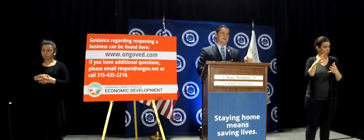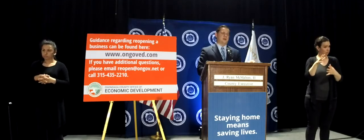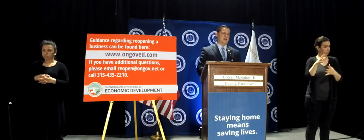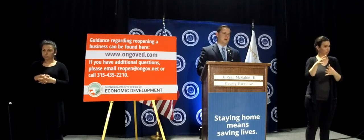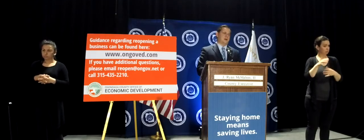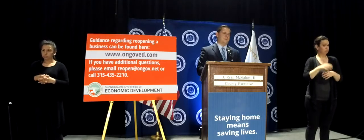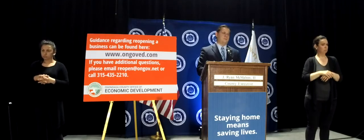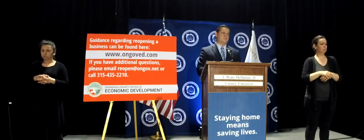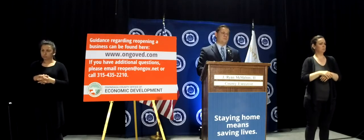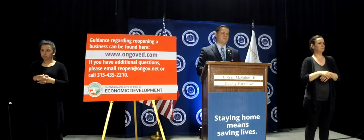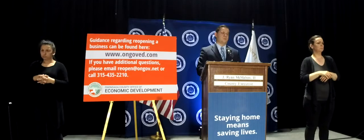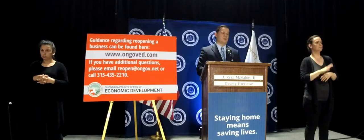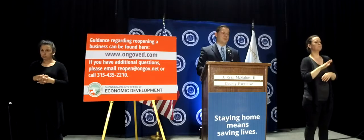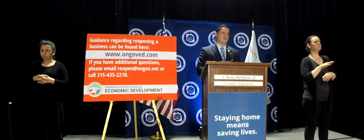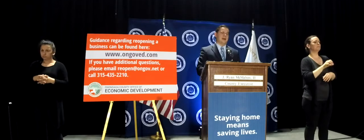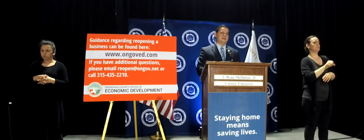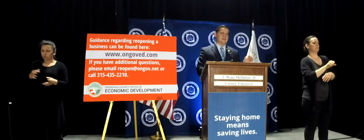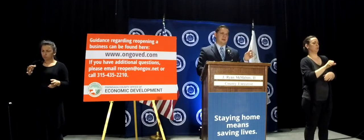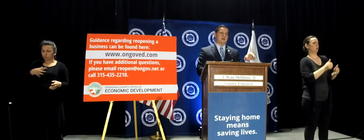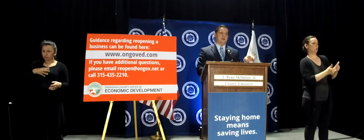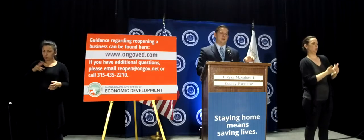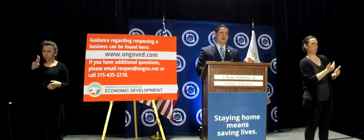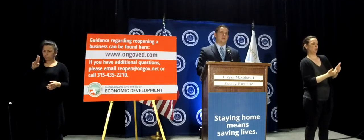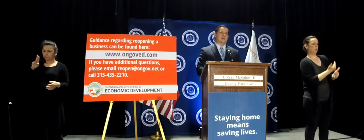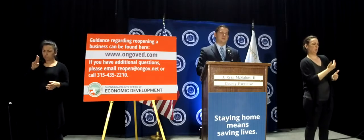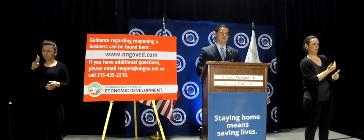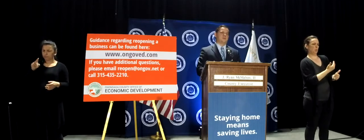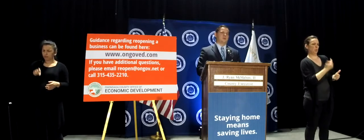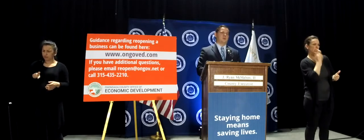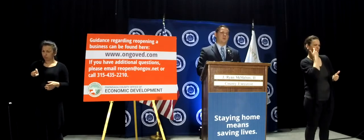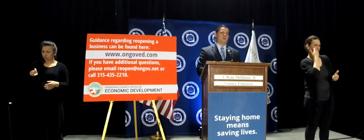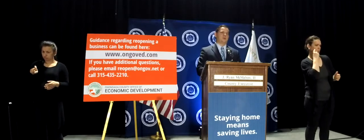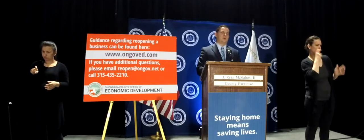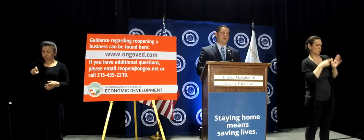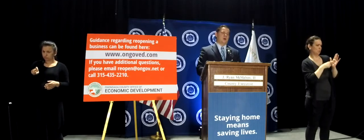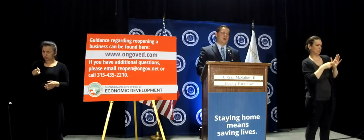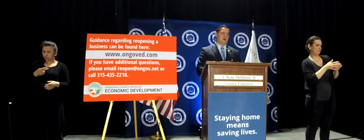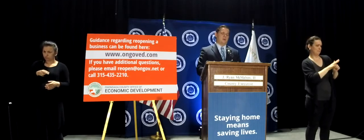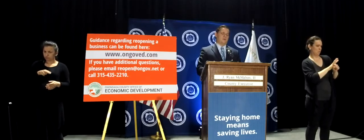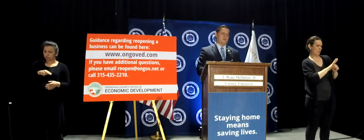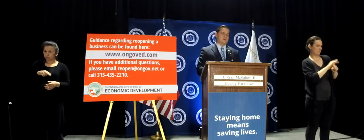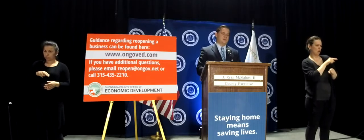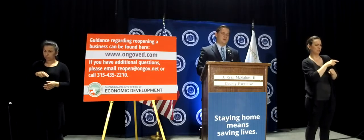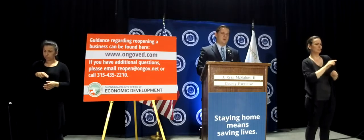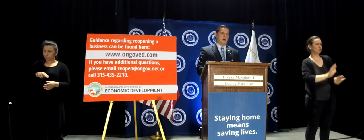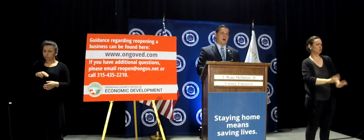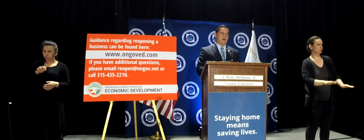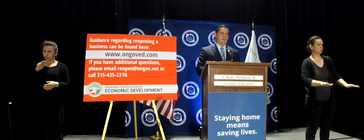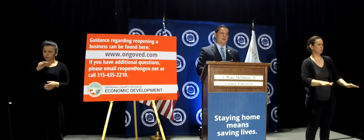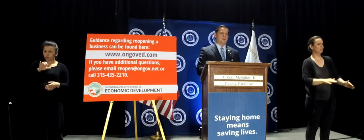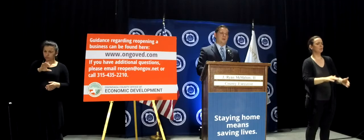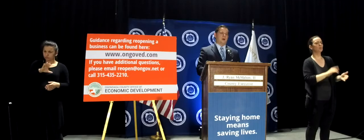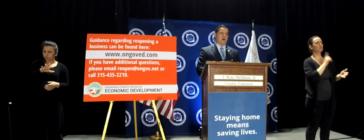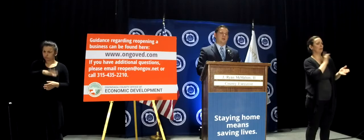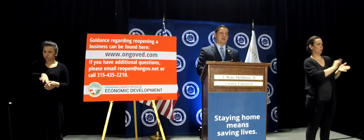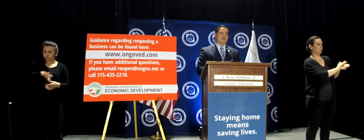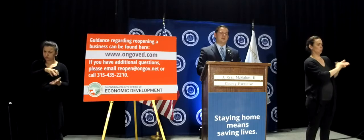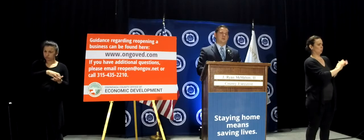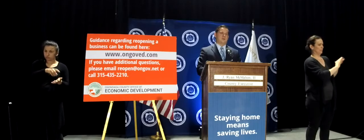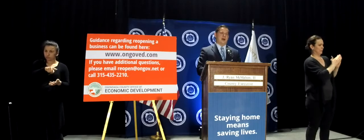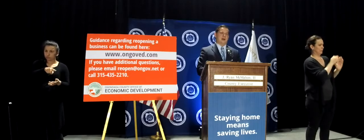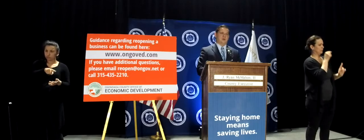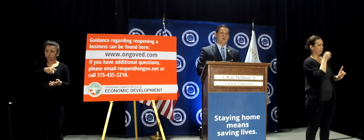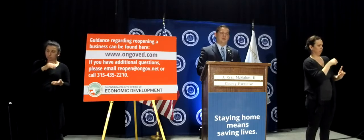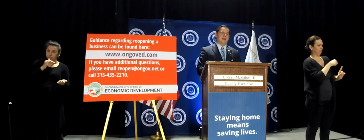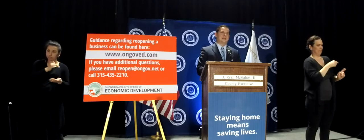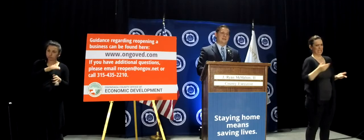in downstate, we have not seen that here yet, if that's specifically what you're referencing. There are kids